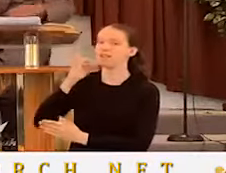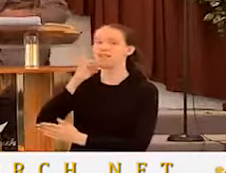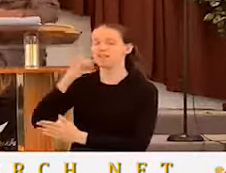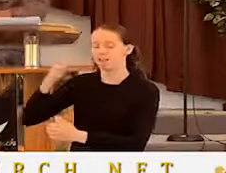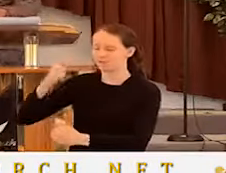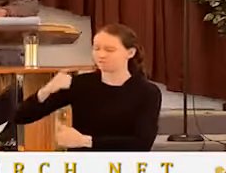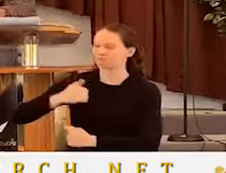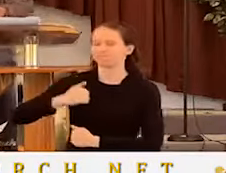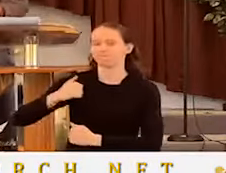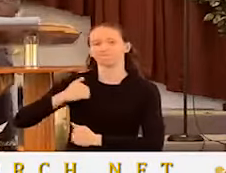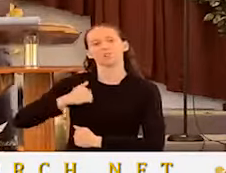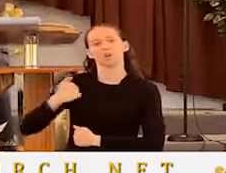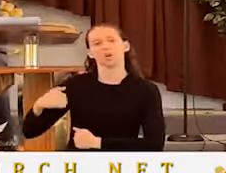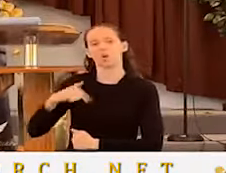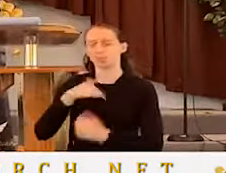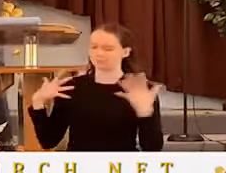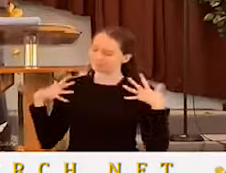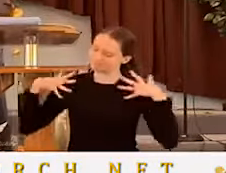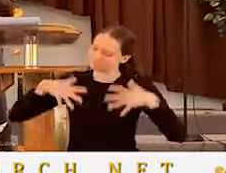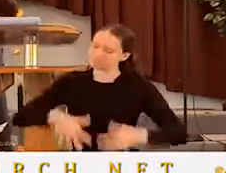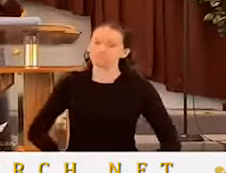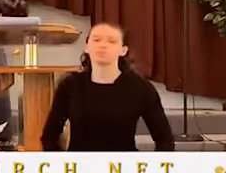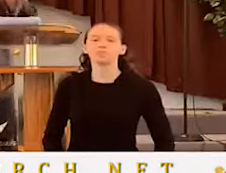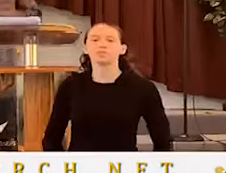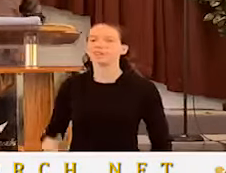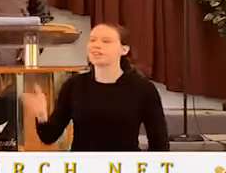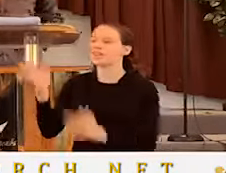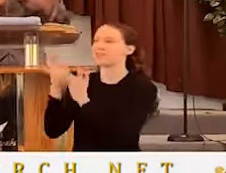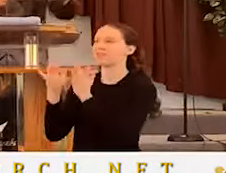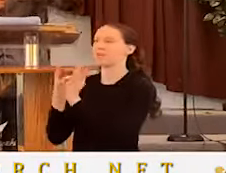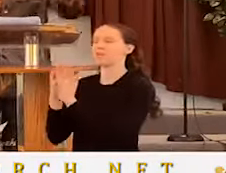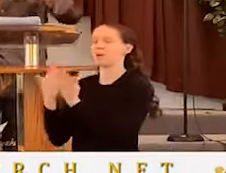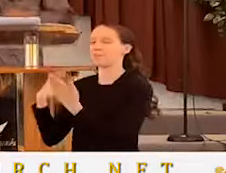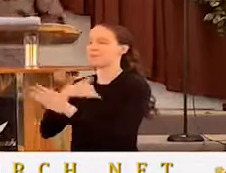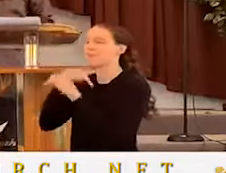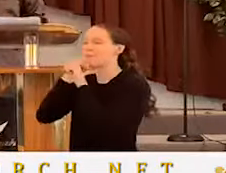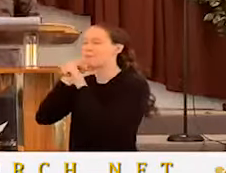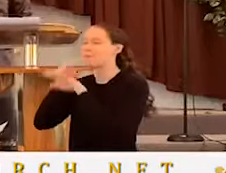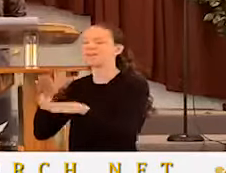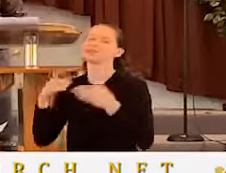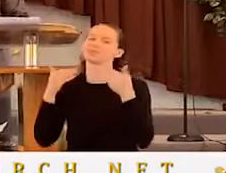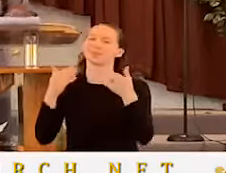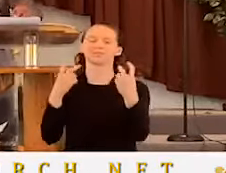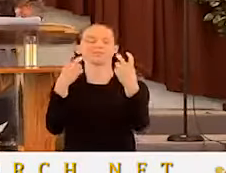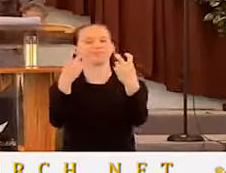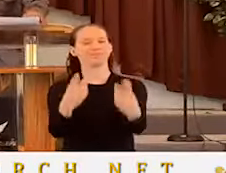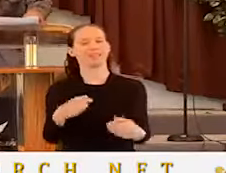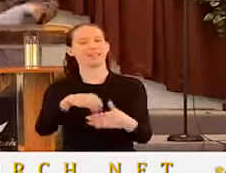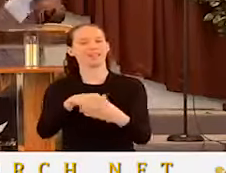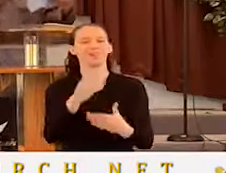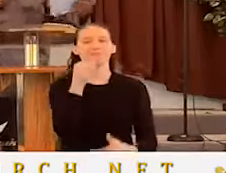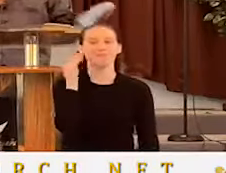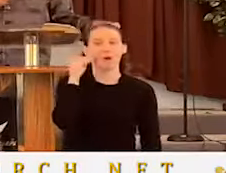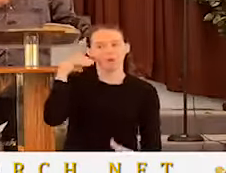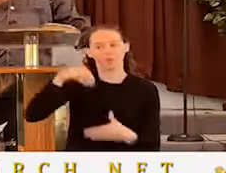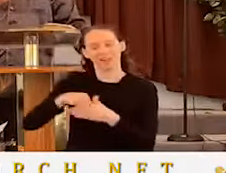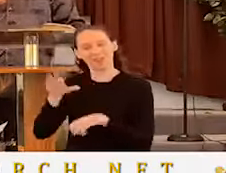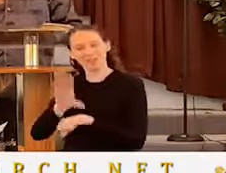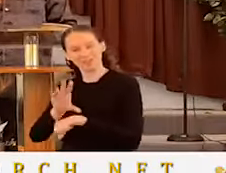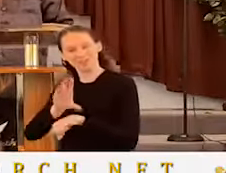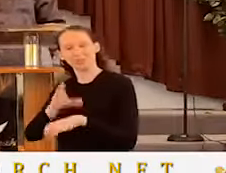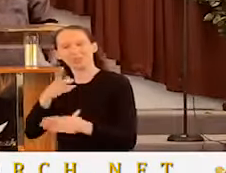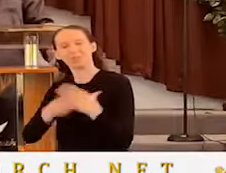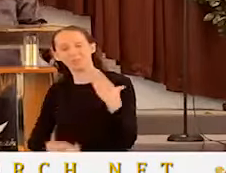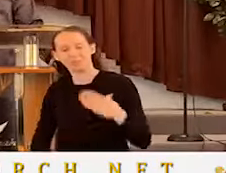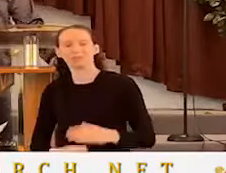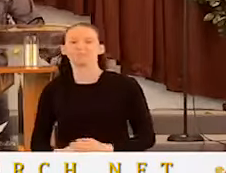light. May God bless his word. You may be seated in your homes in this sanctuary. I want to